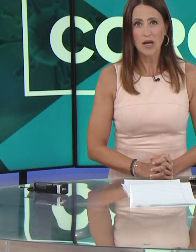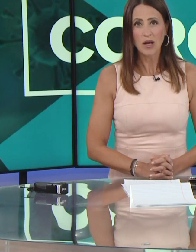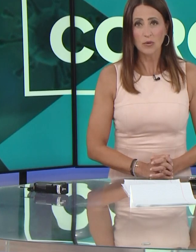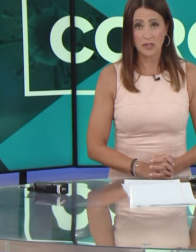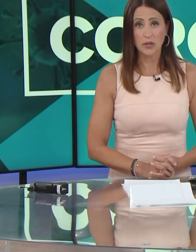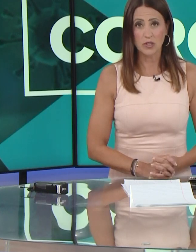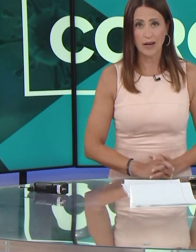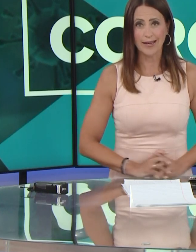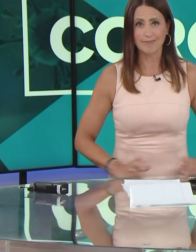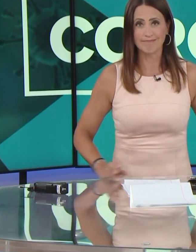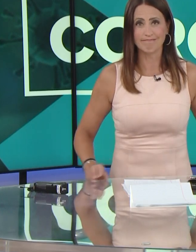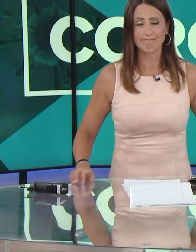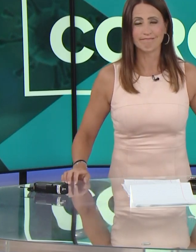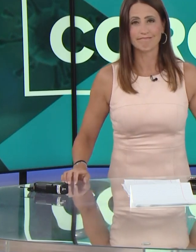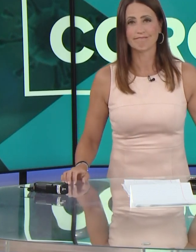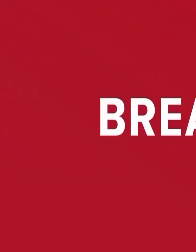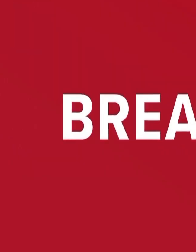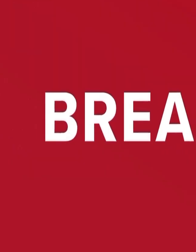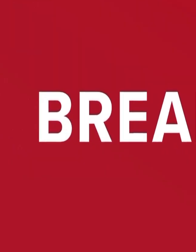thv11.com. We'll see you tonight.